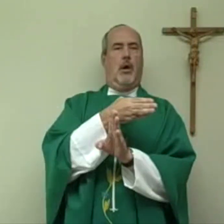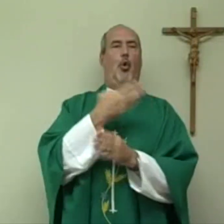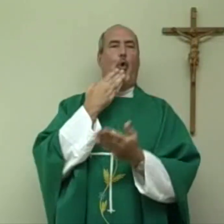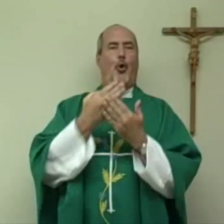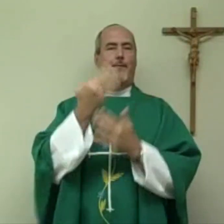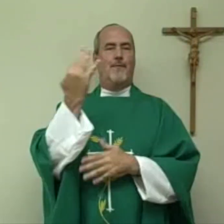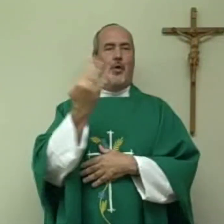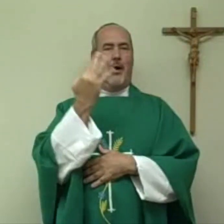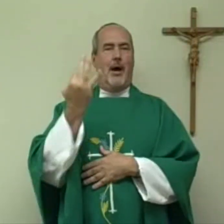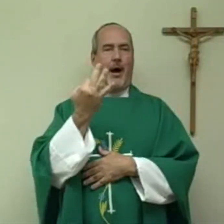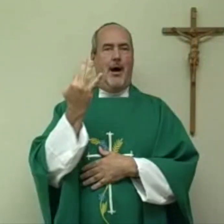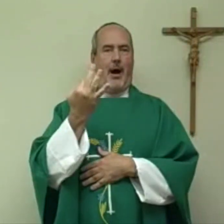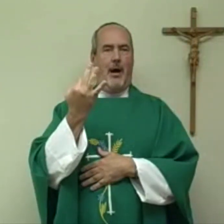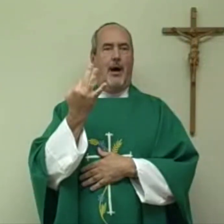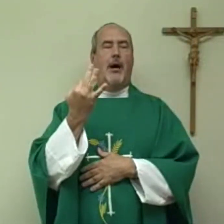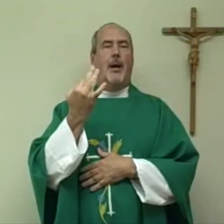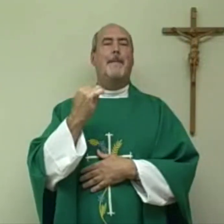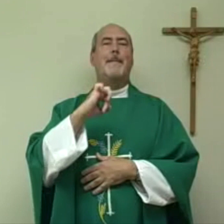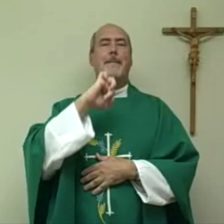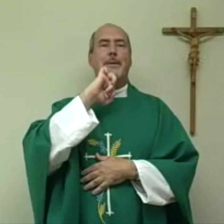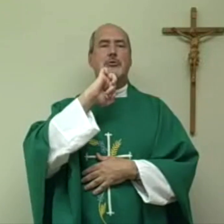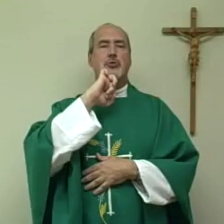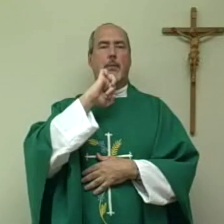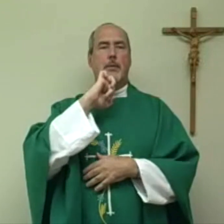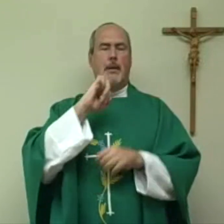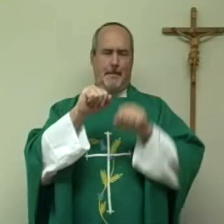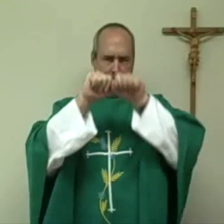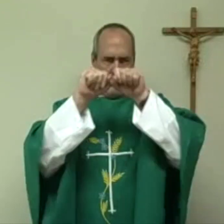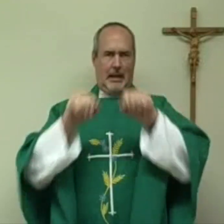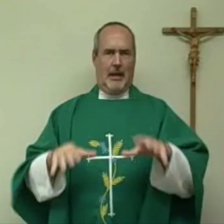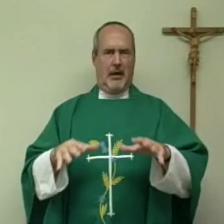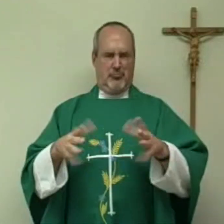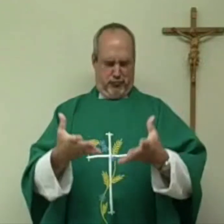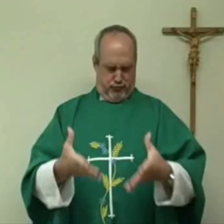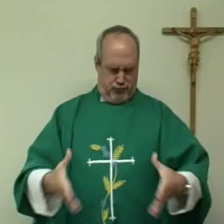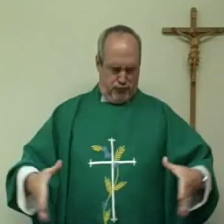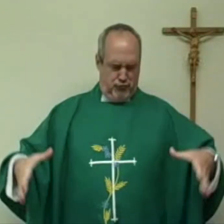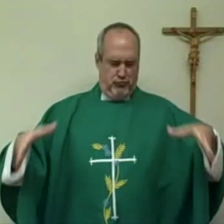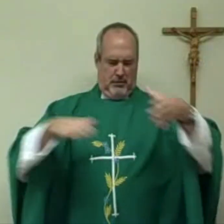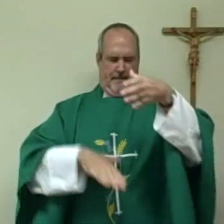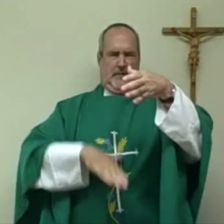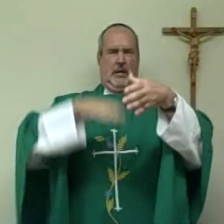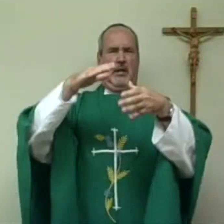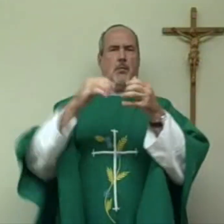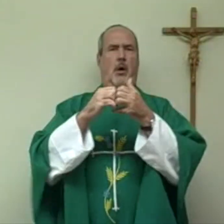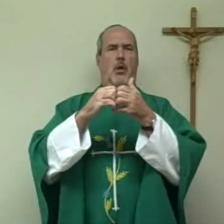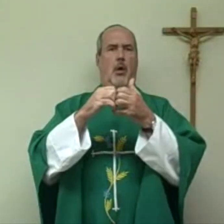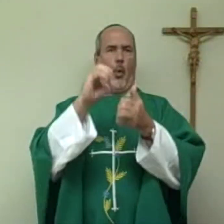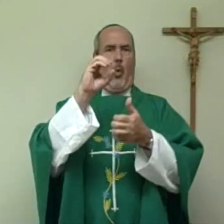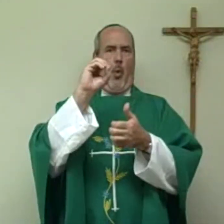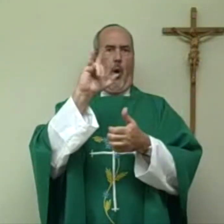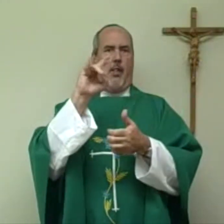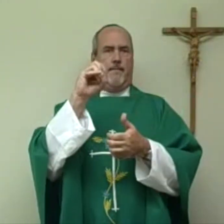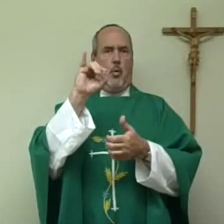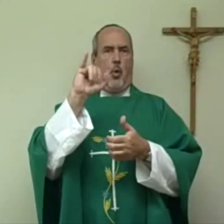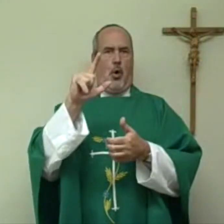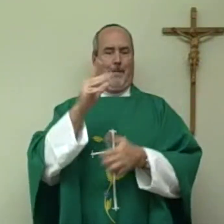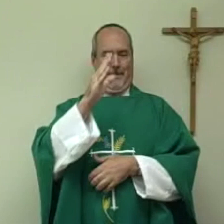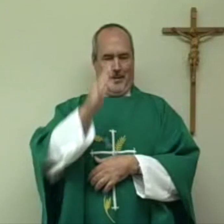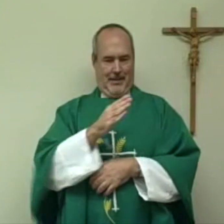the Thursday before Good Friday. The bishops will bless huge